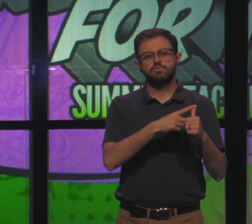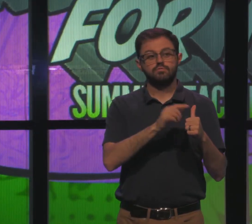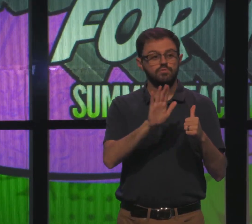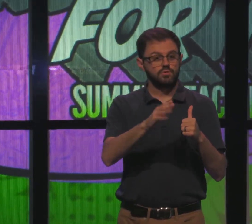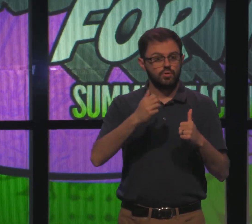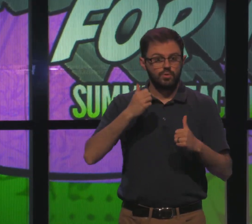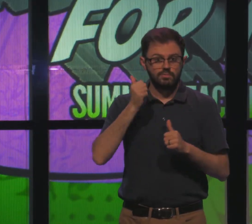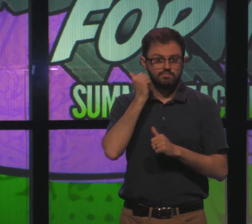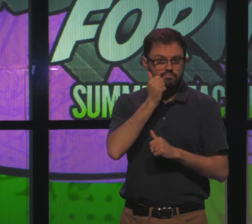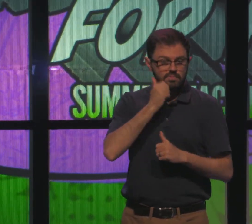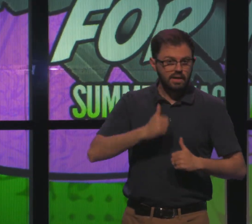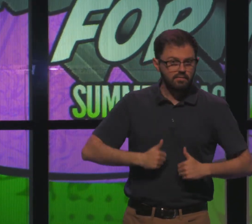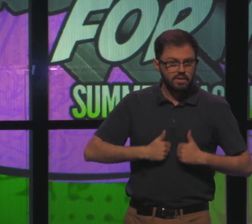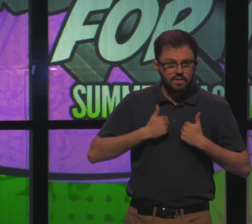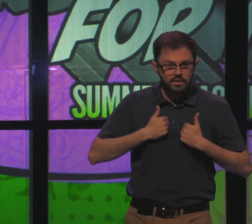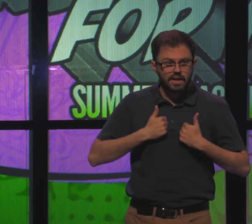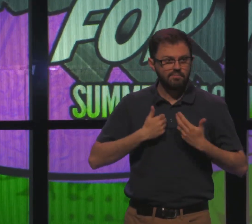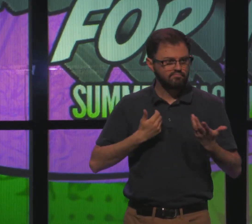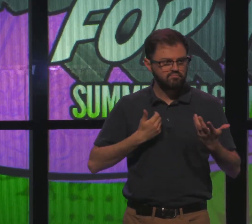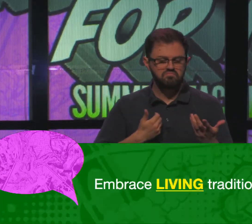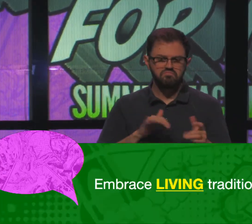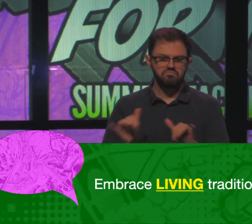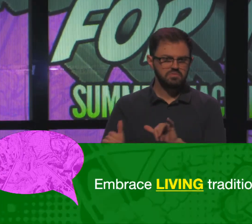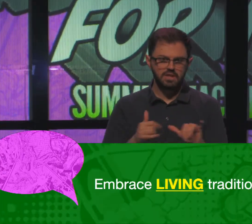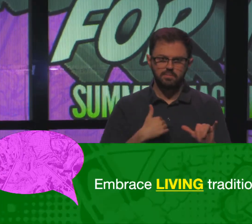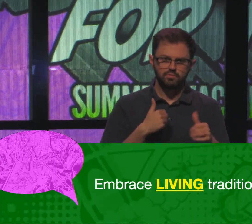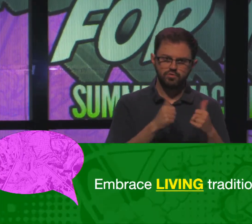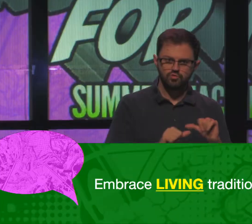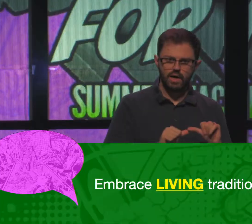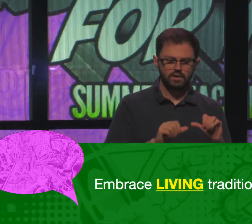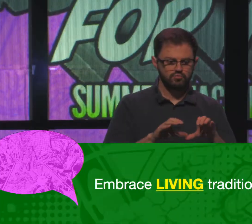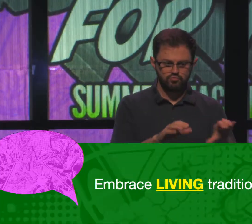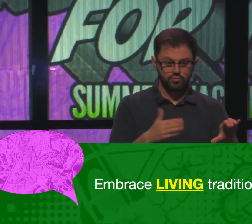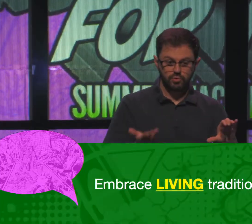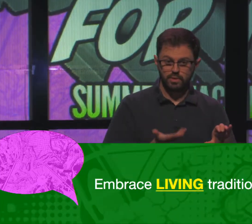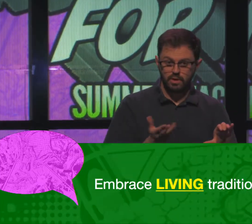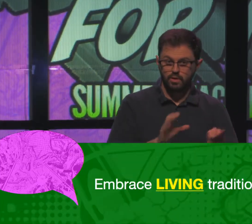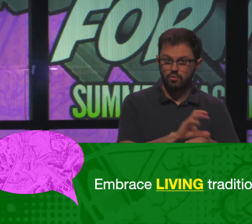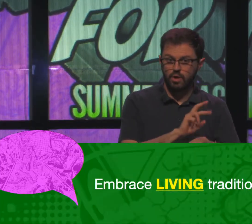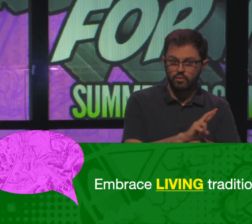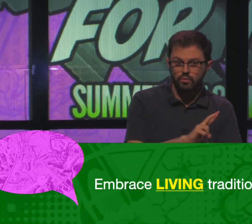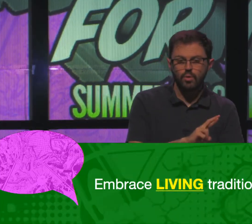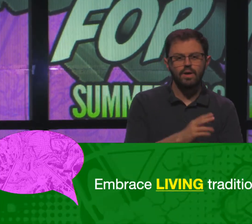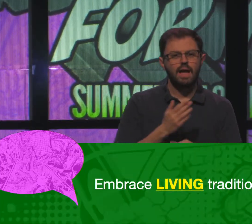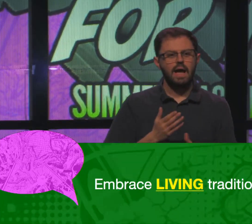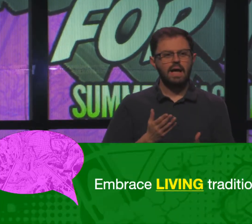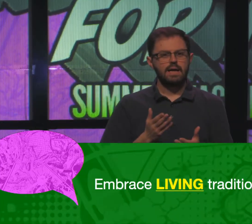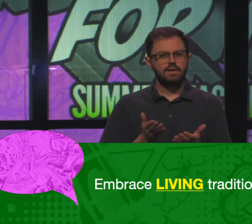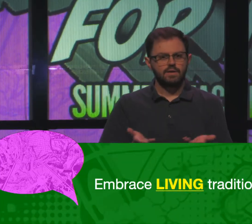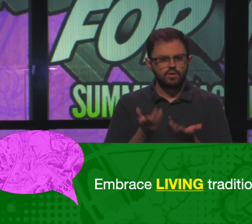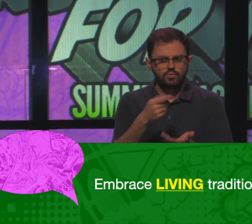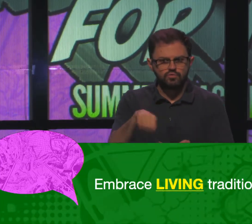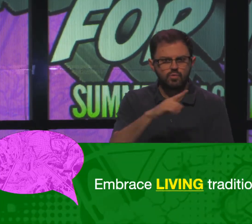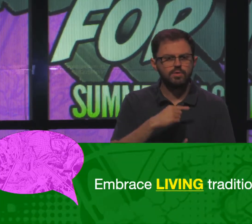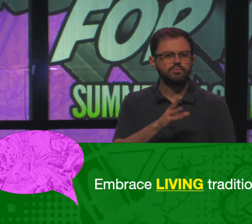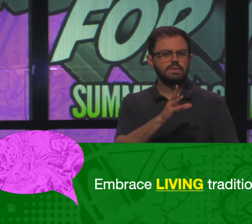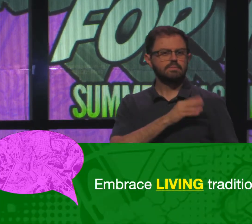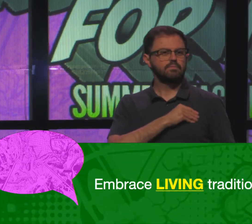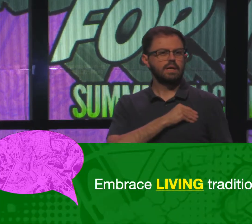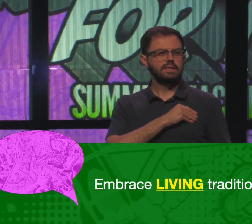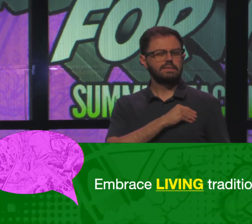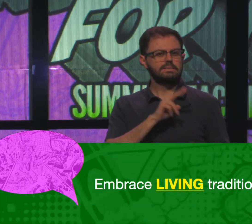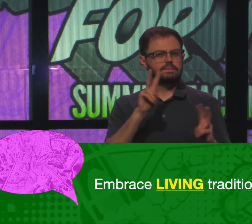this is what we try to do as a community. This is what I would encourage you to do. Embrace living traditions. Embrace